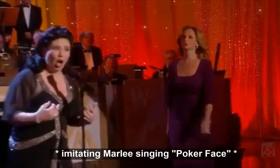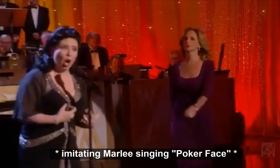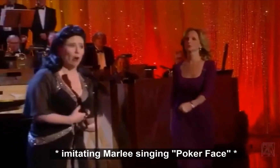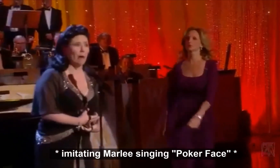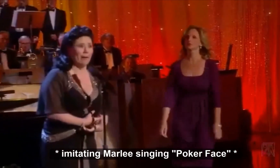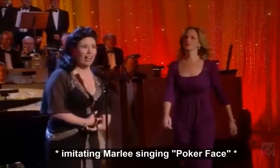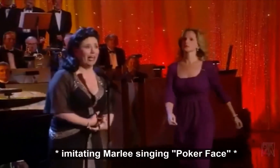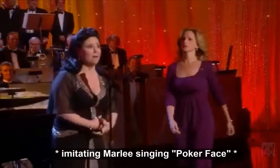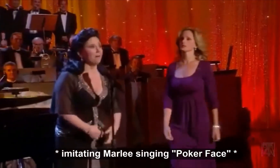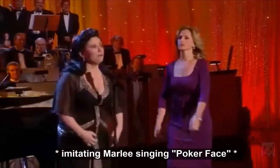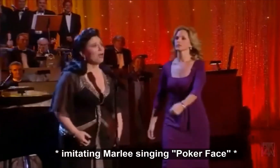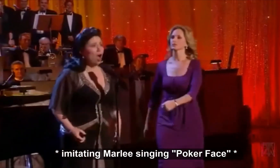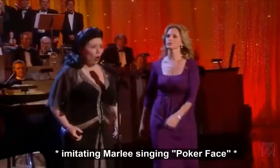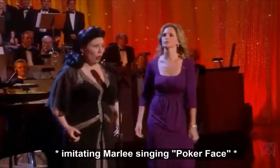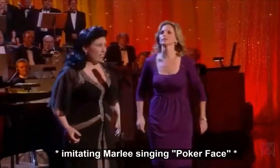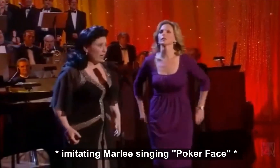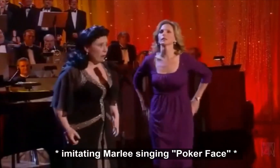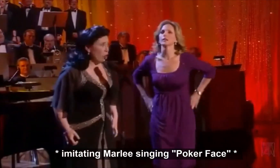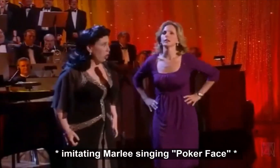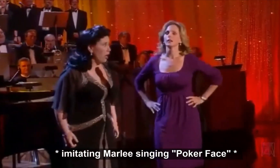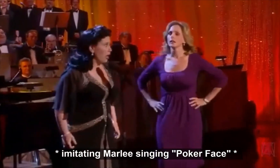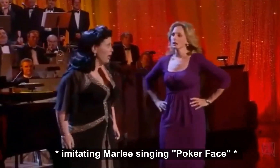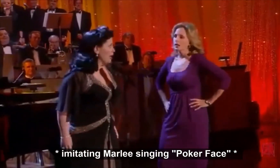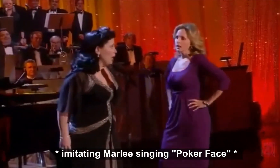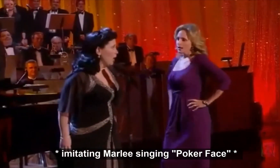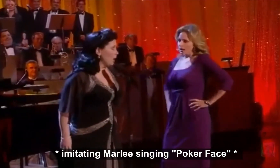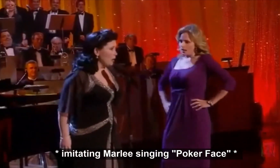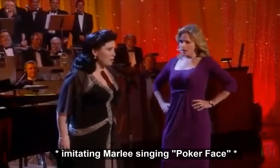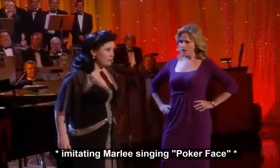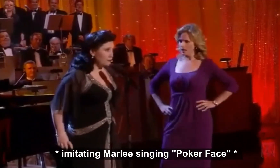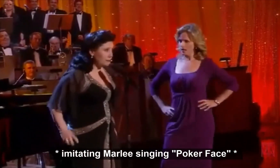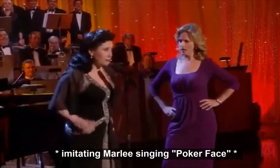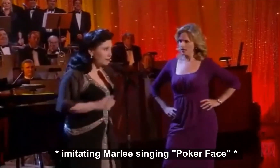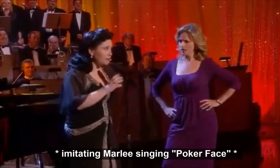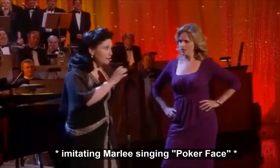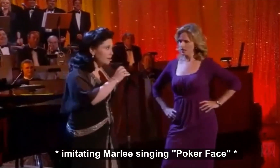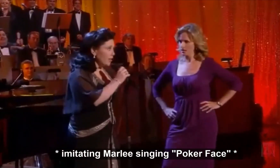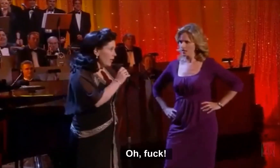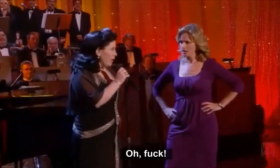going over me. Look at me.